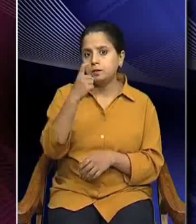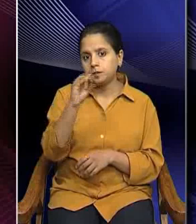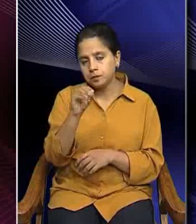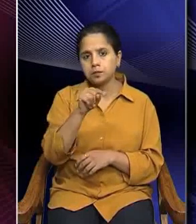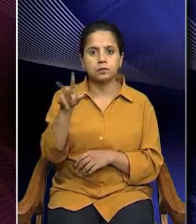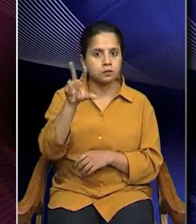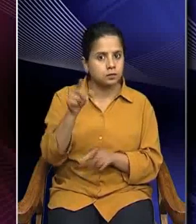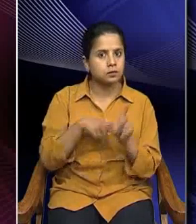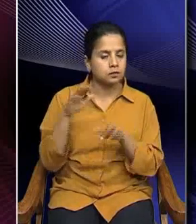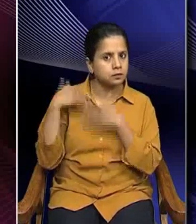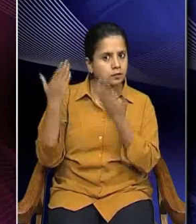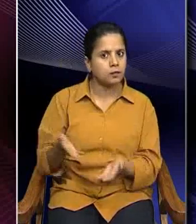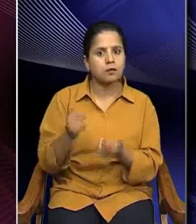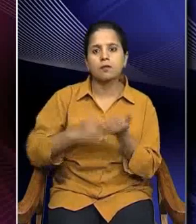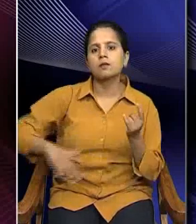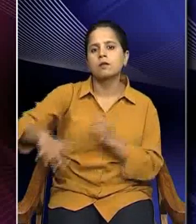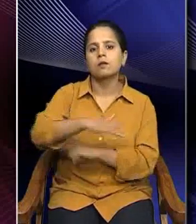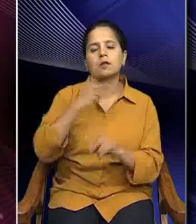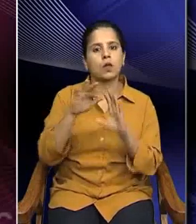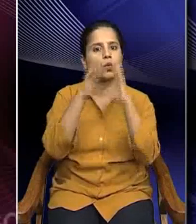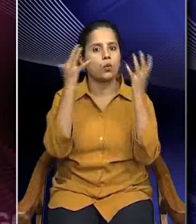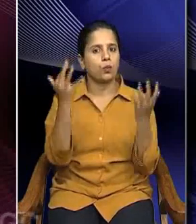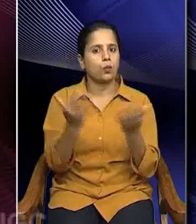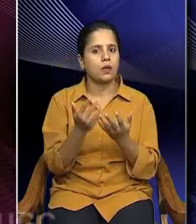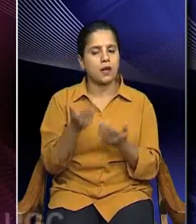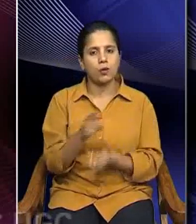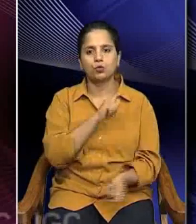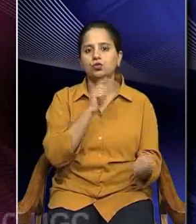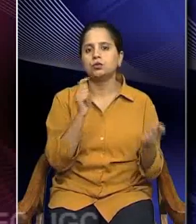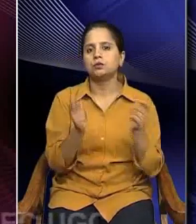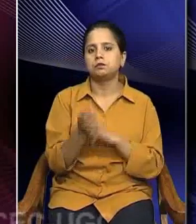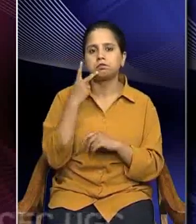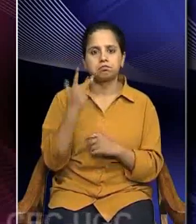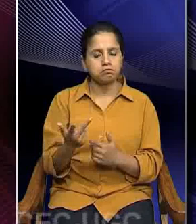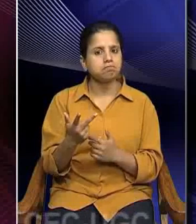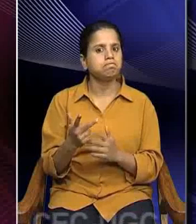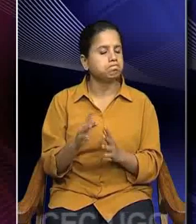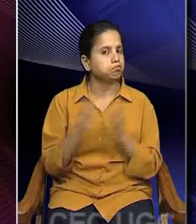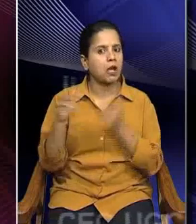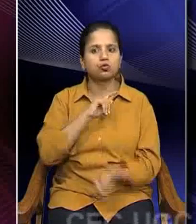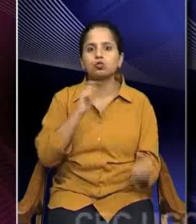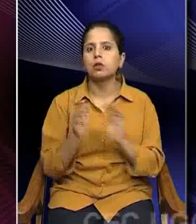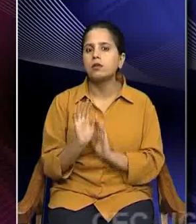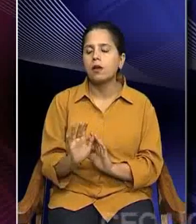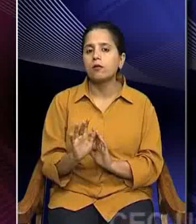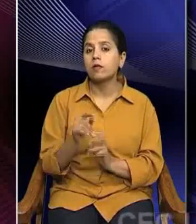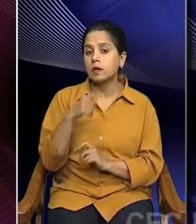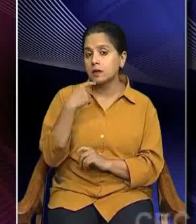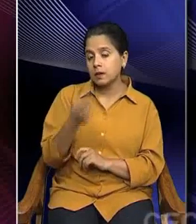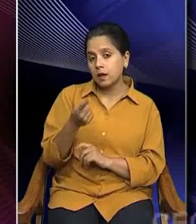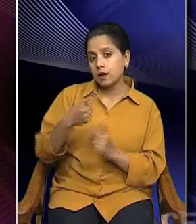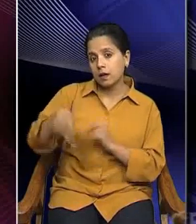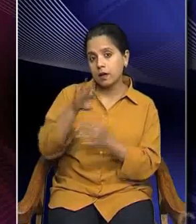years, situation in the world has changed dramatically in terms of